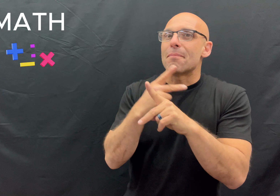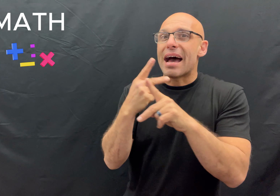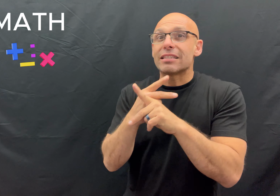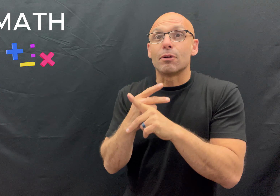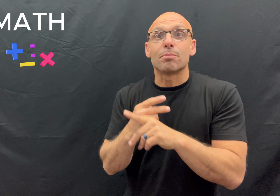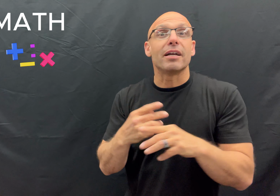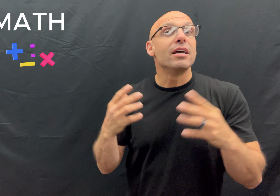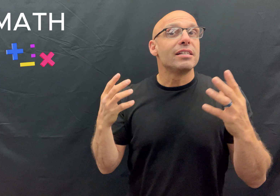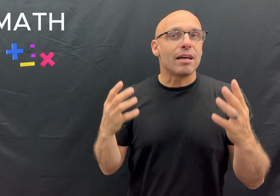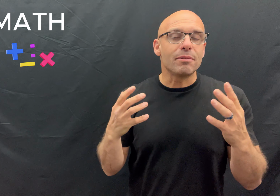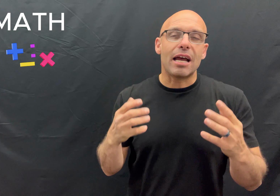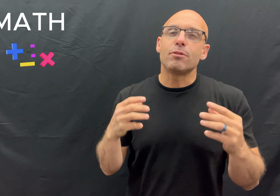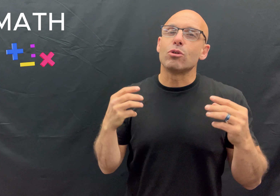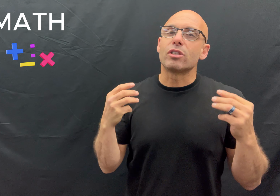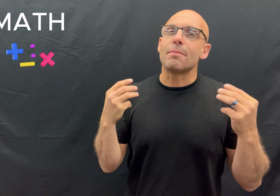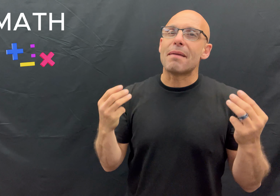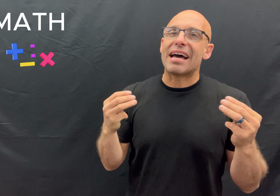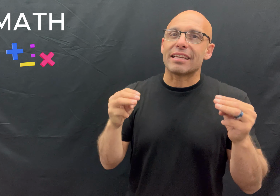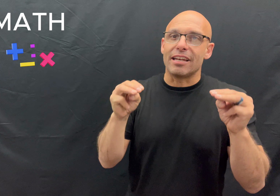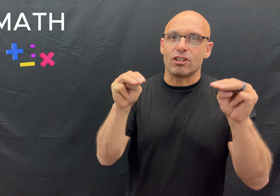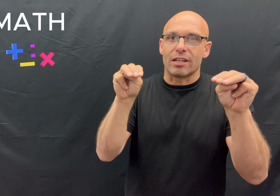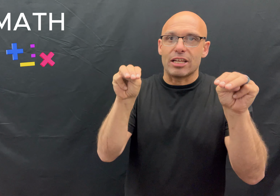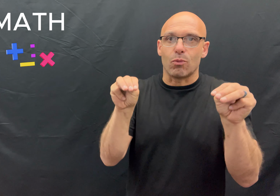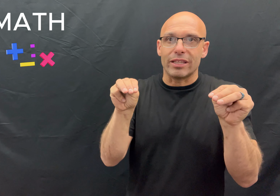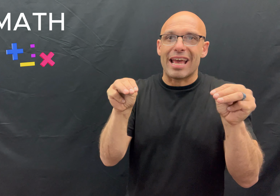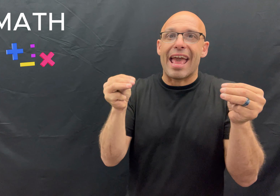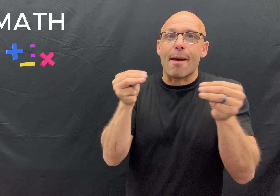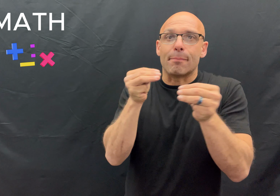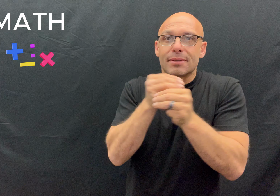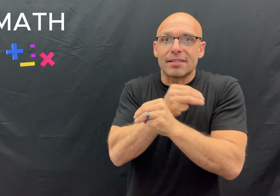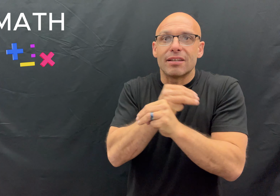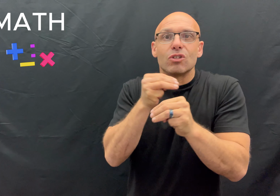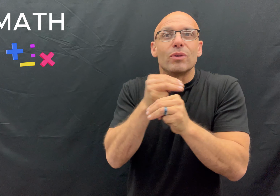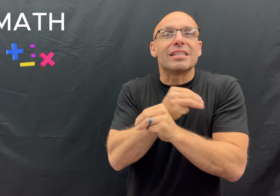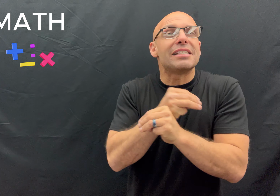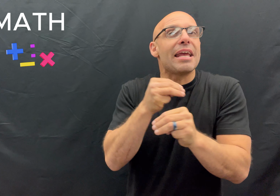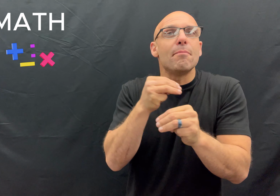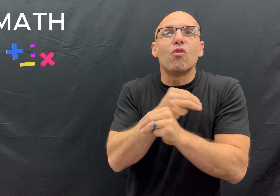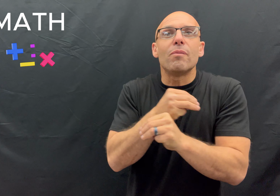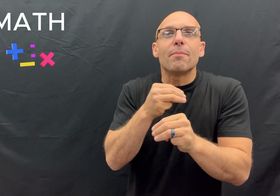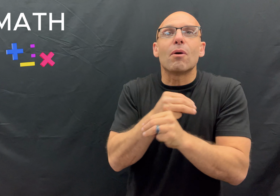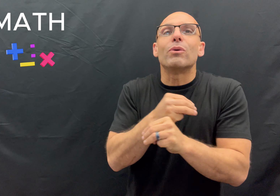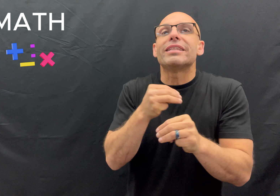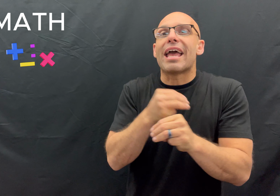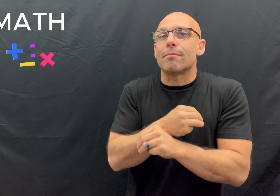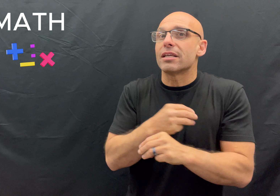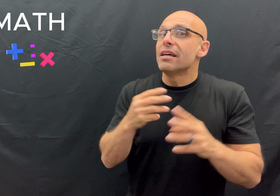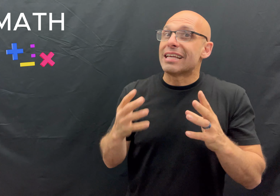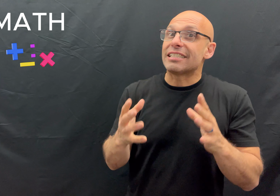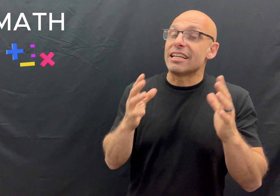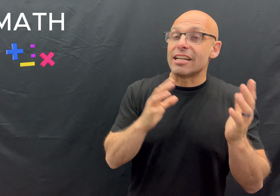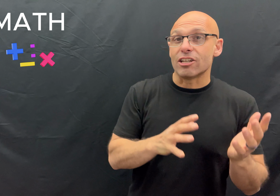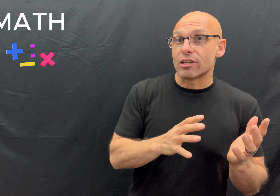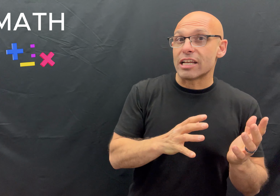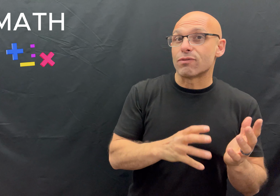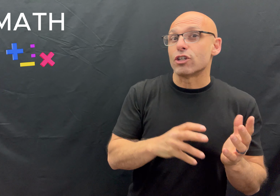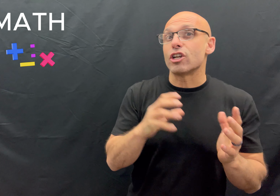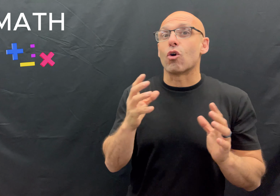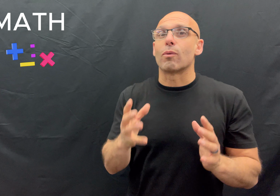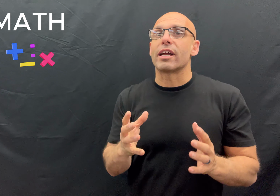Math and multiply. Sometimes you'll see math initialized with M's, doing the same movement but with M's. That's an initialized version, or what I call